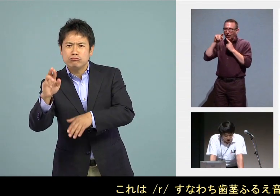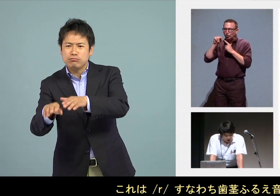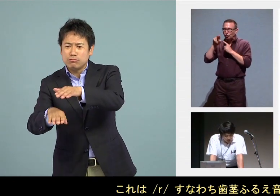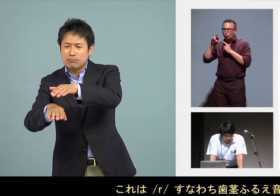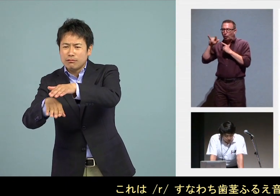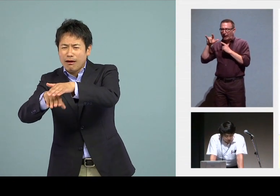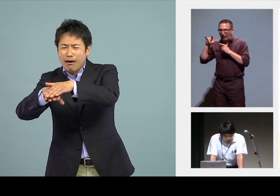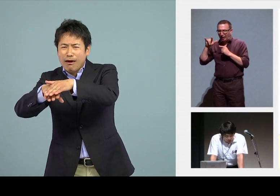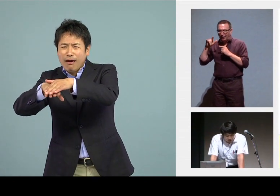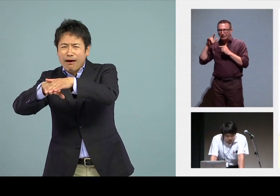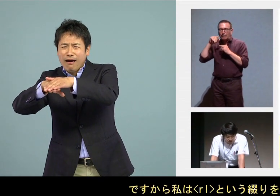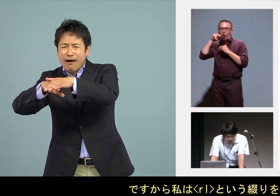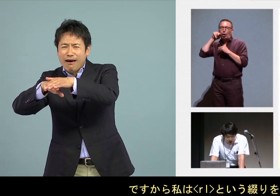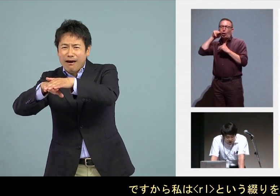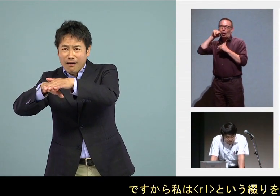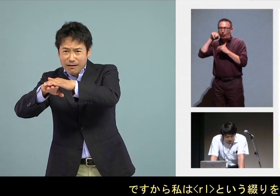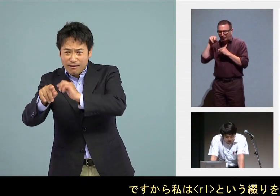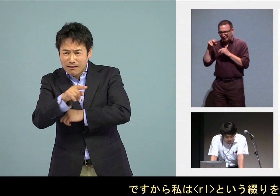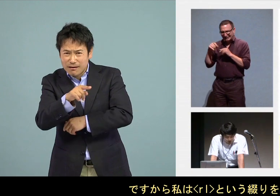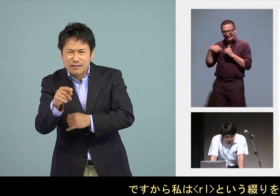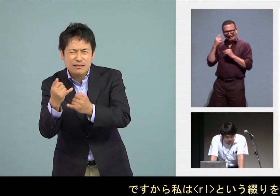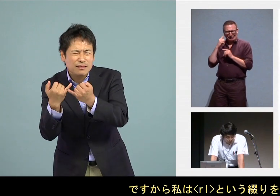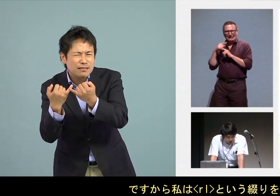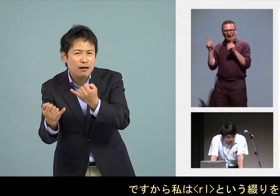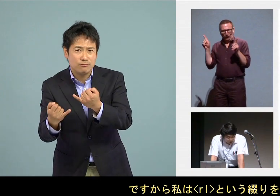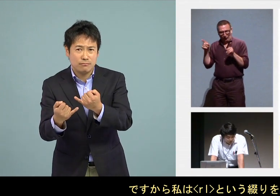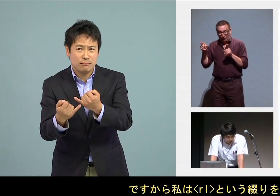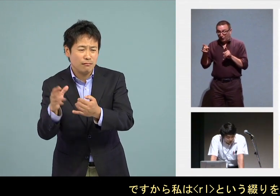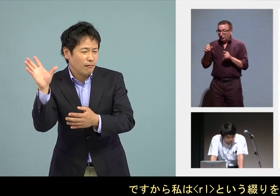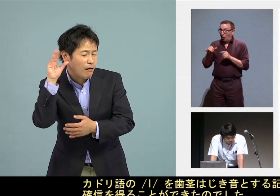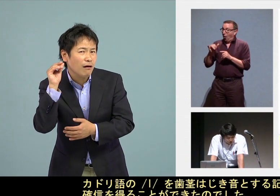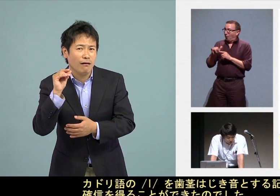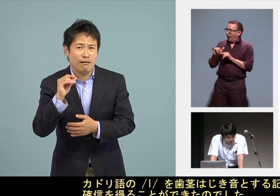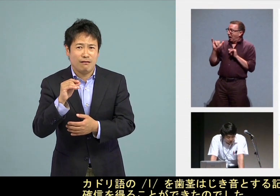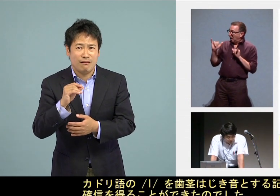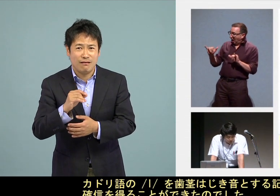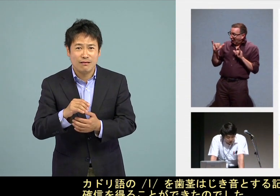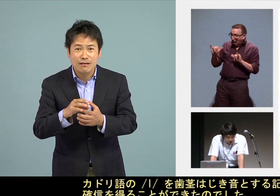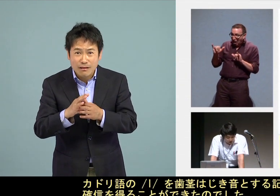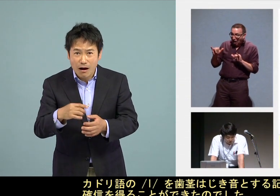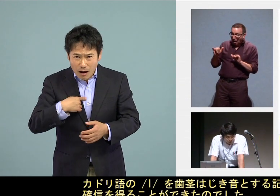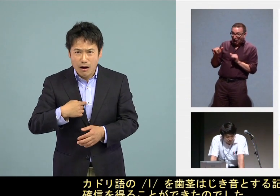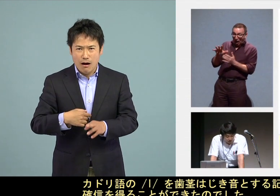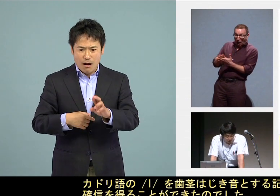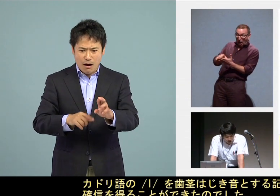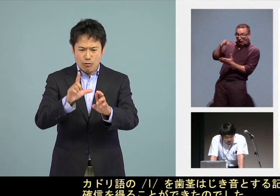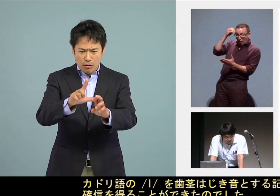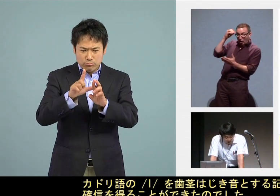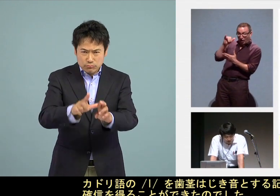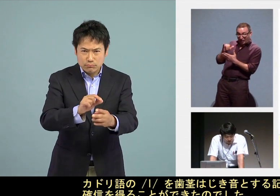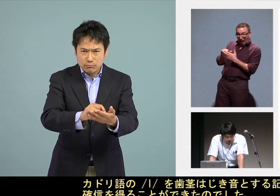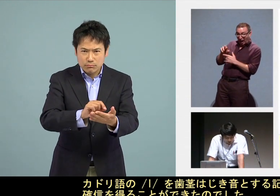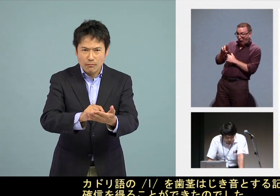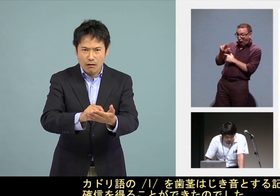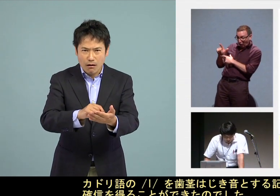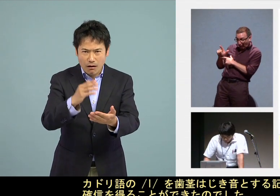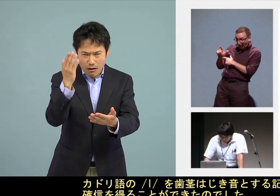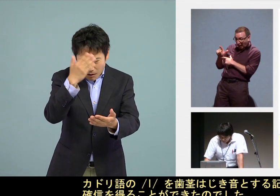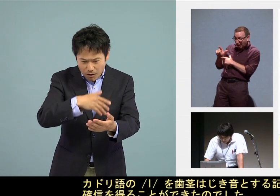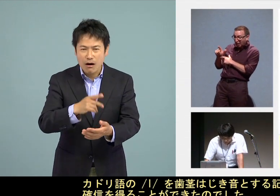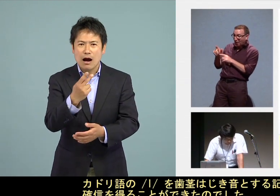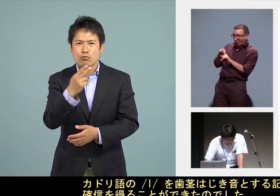R. This RL spelling made me feel more confident when I described the L sound in